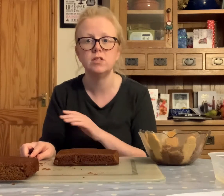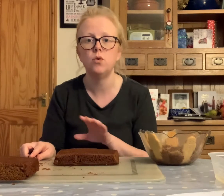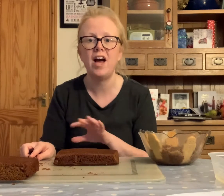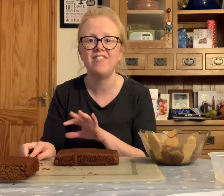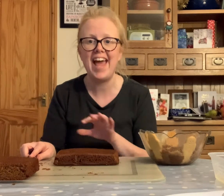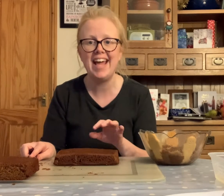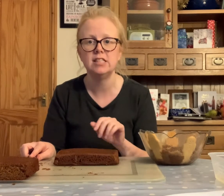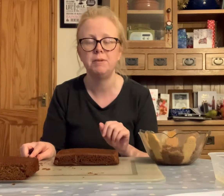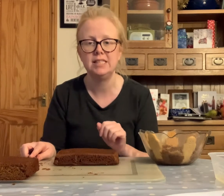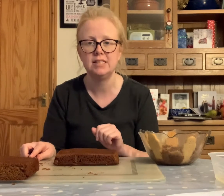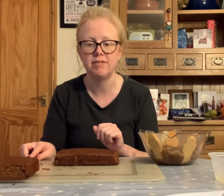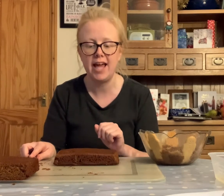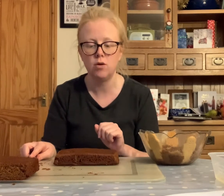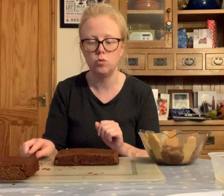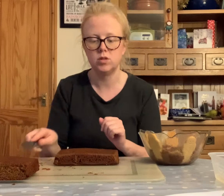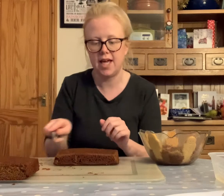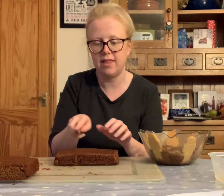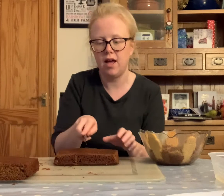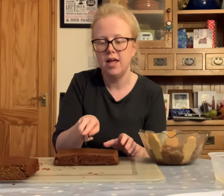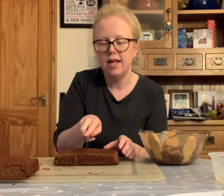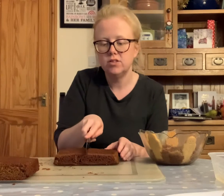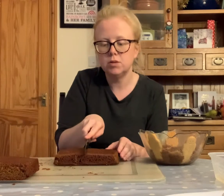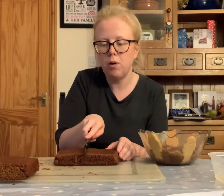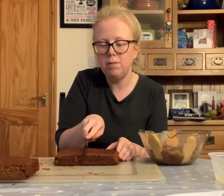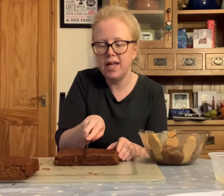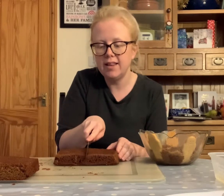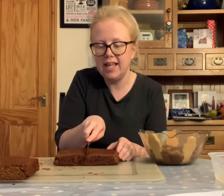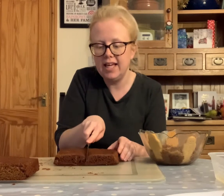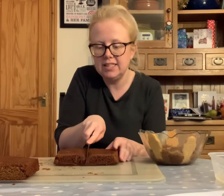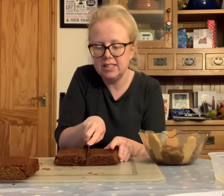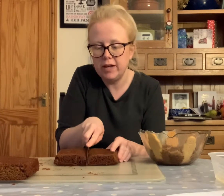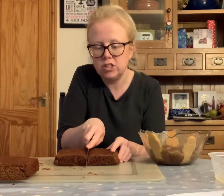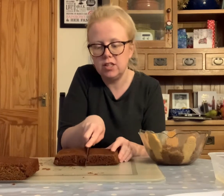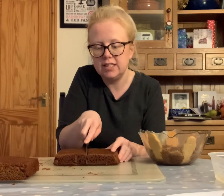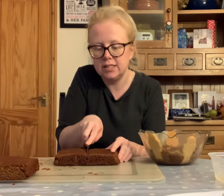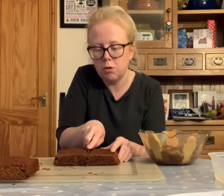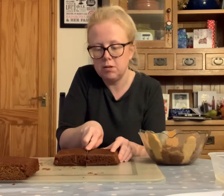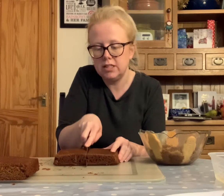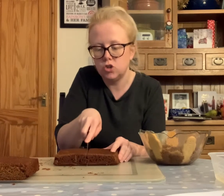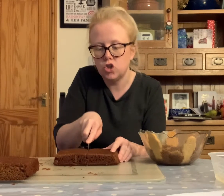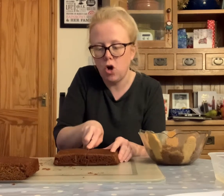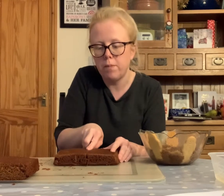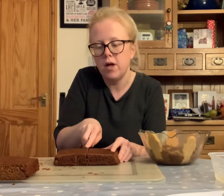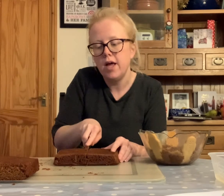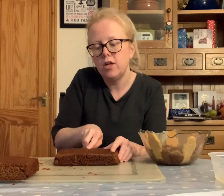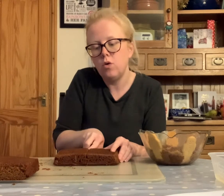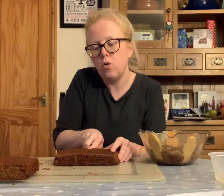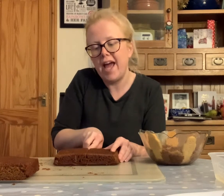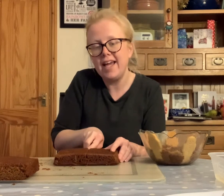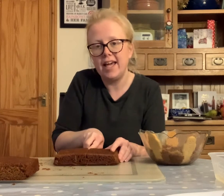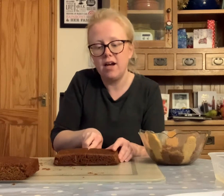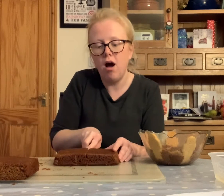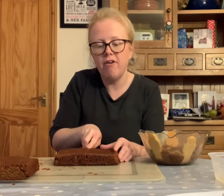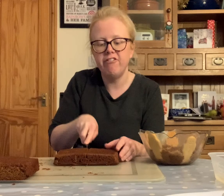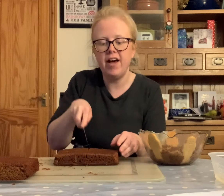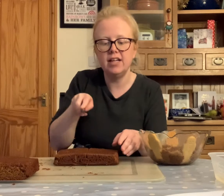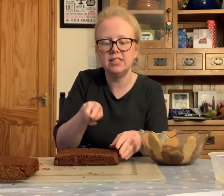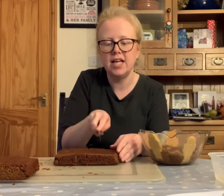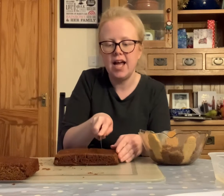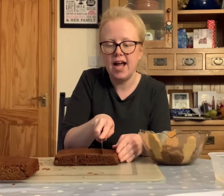you'll have 8 pieces of cake altogether. So it's probably the easiest way to do this is probably to chop your cake in half first and